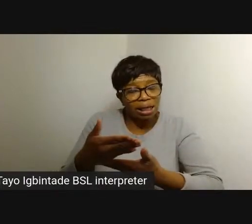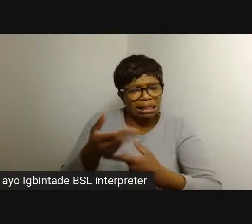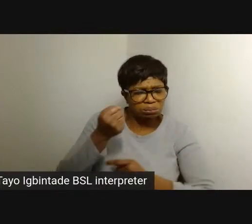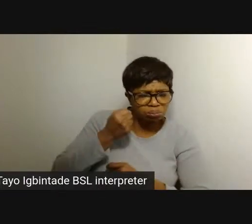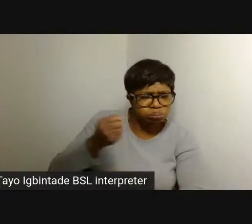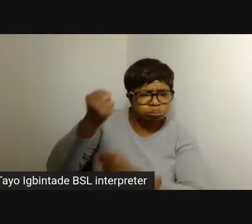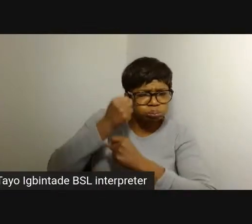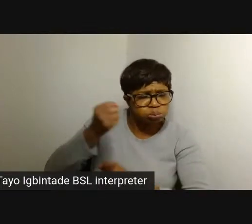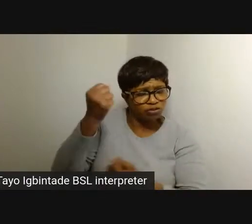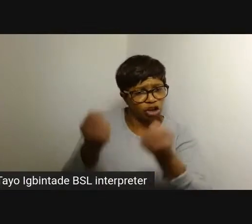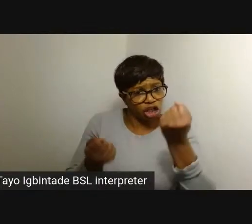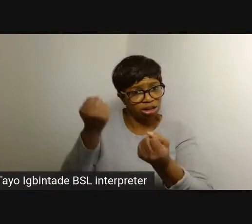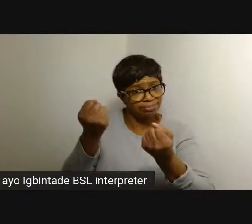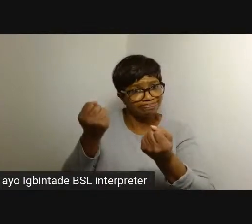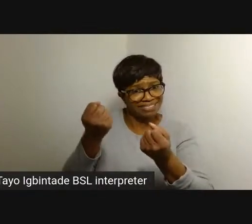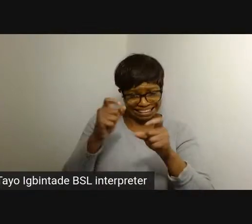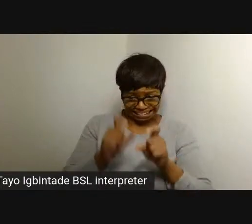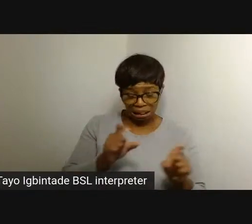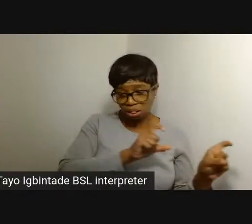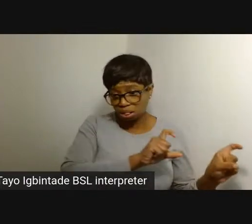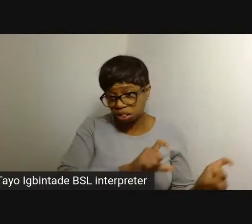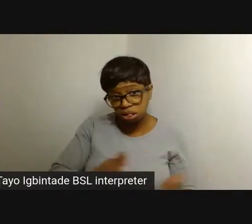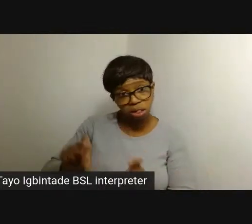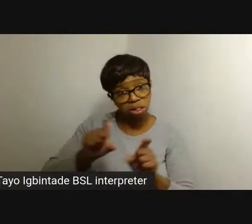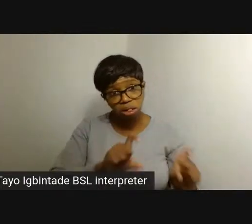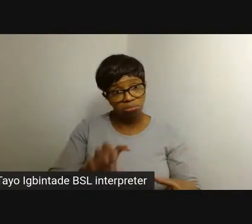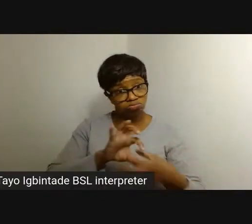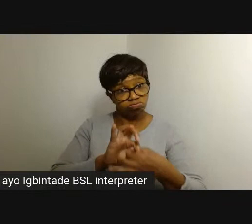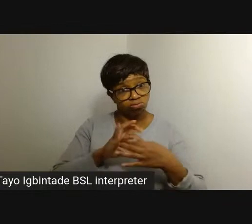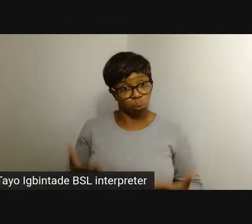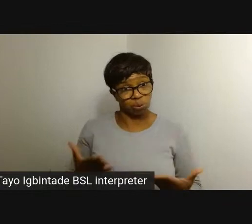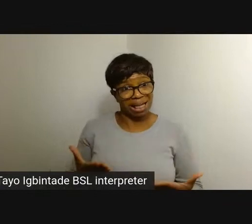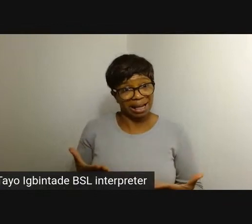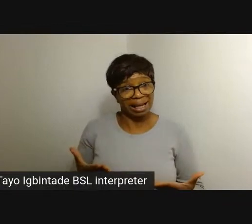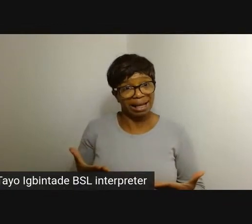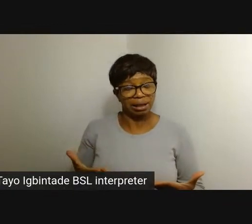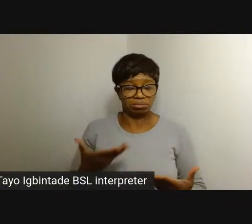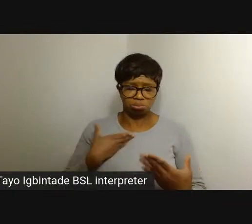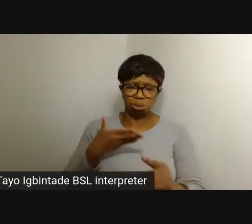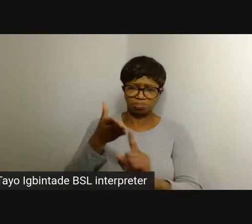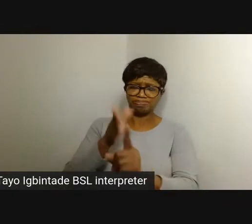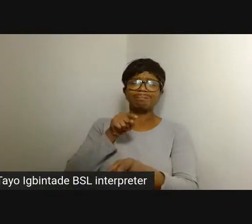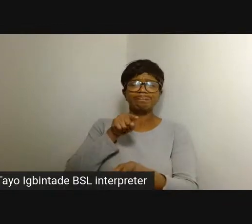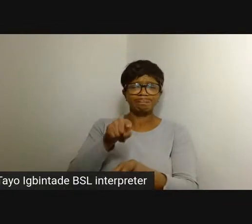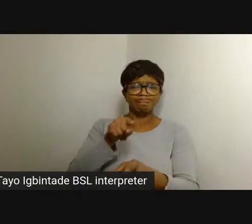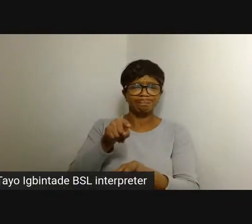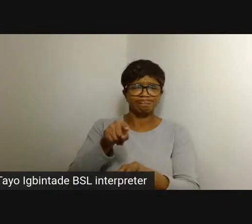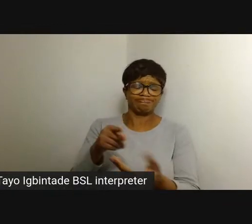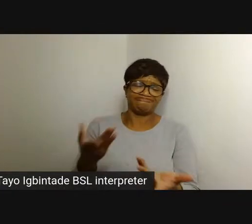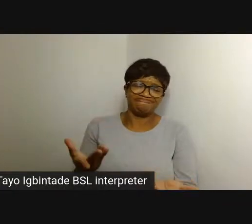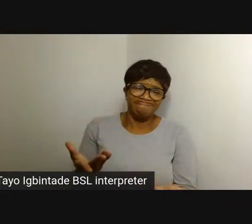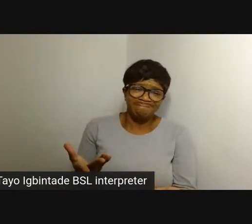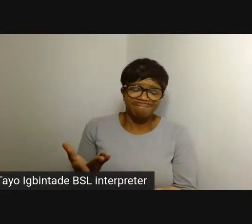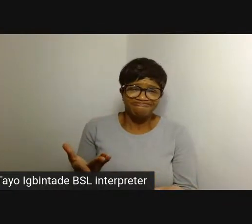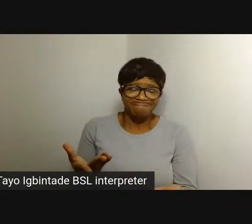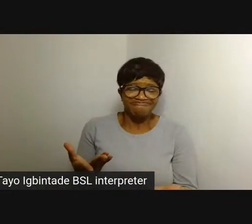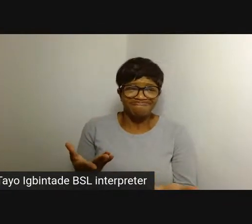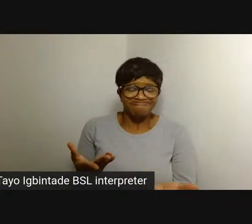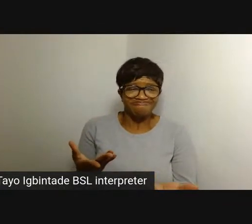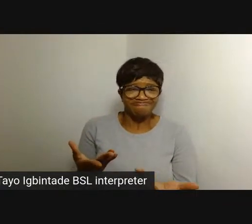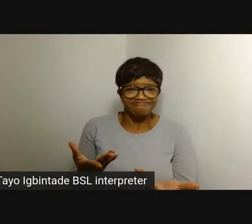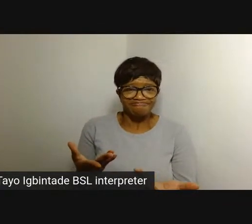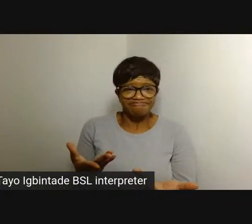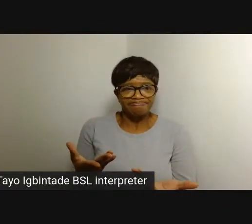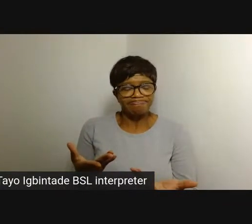justice continues to be relevant today as we recognise the existence and the